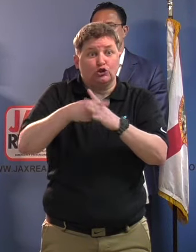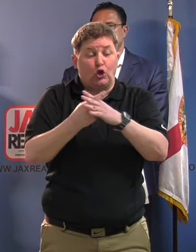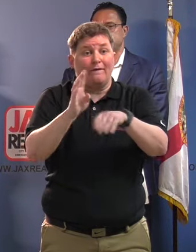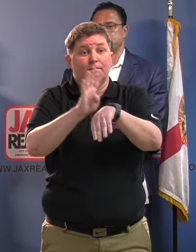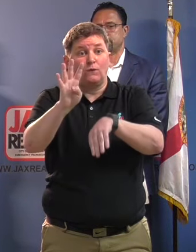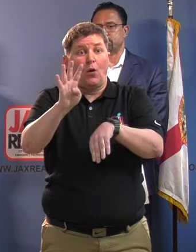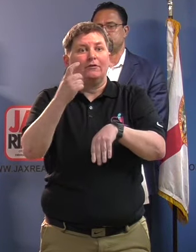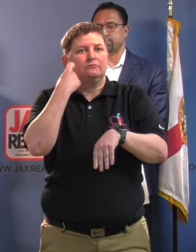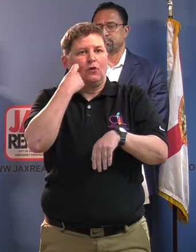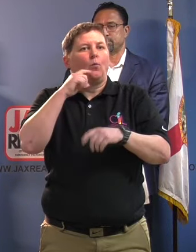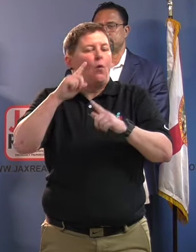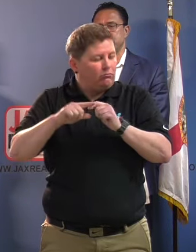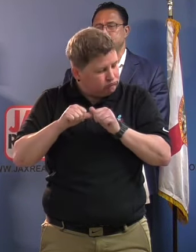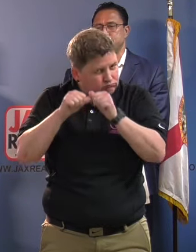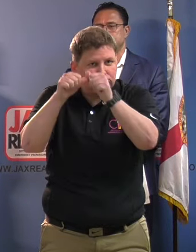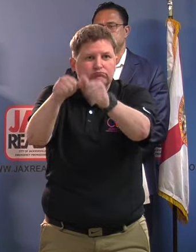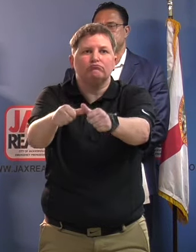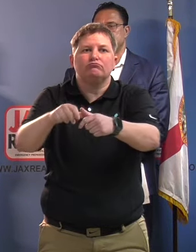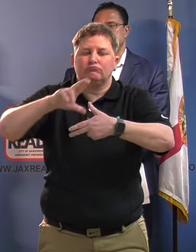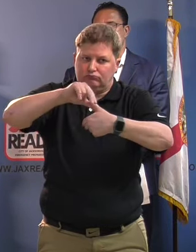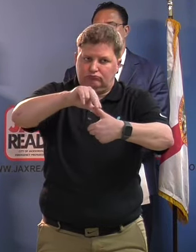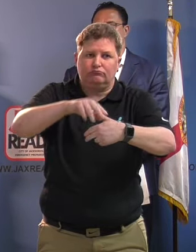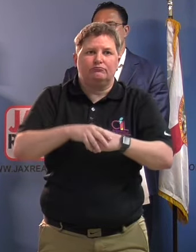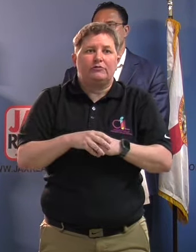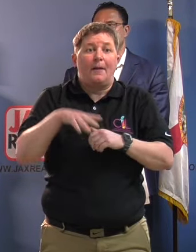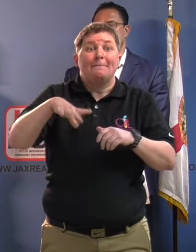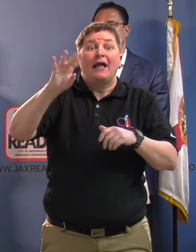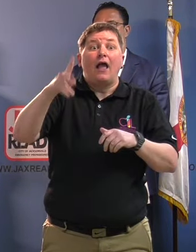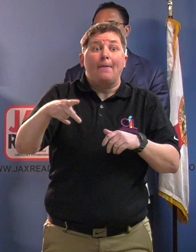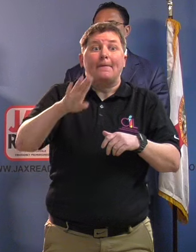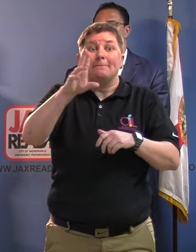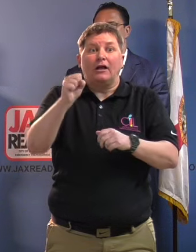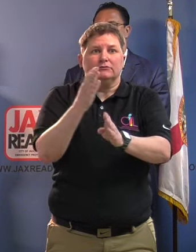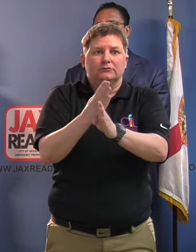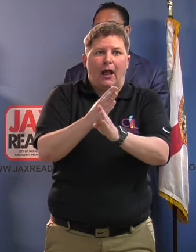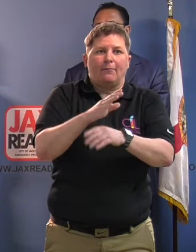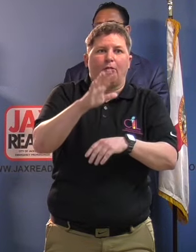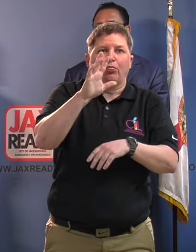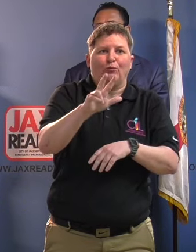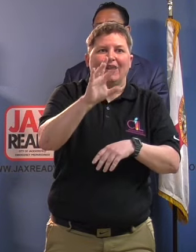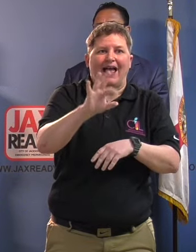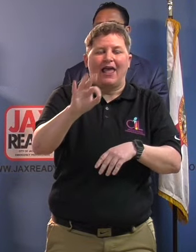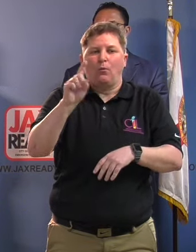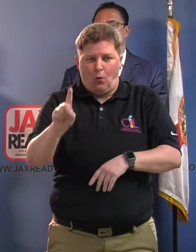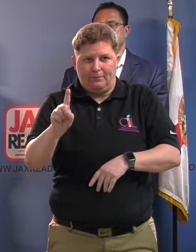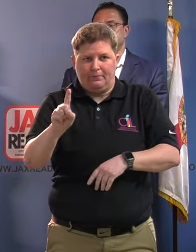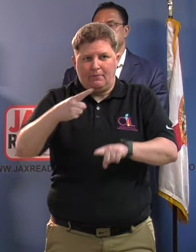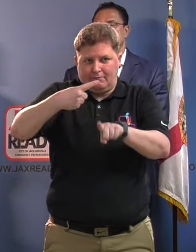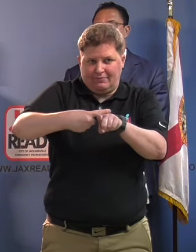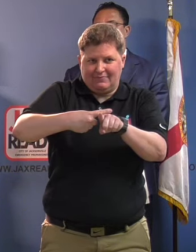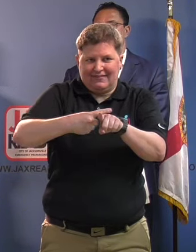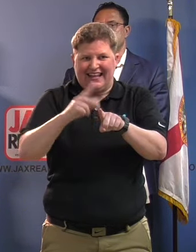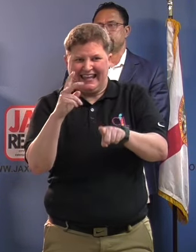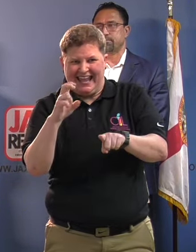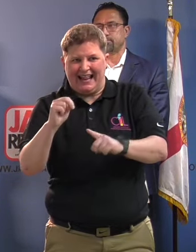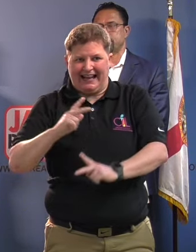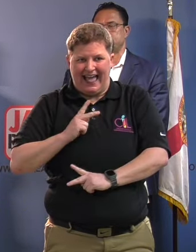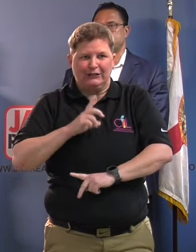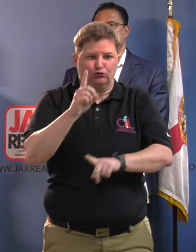storm. Pickup is at bus stop 3991, located at Kennight Drive and Moncrief Road. Folks will